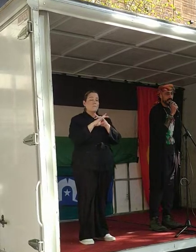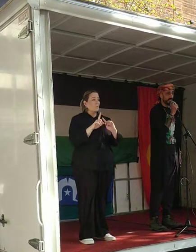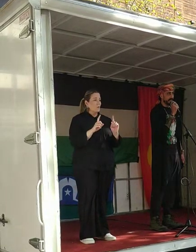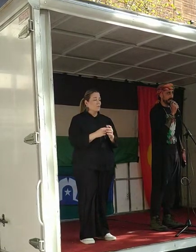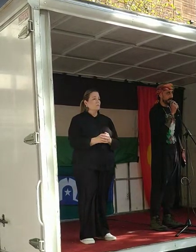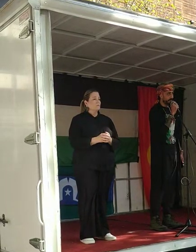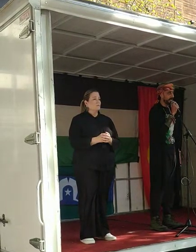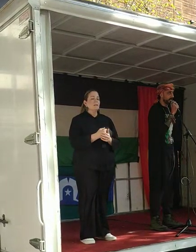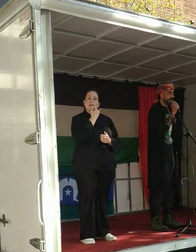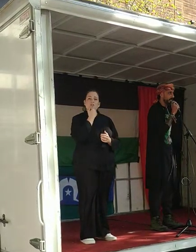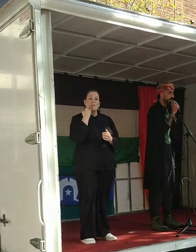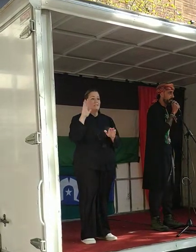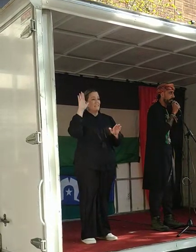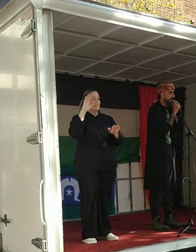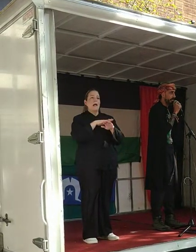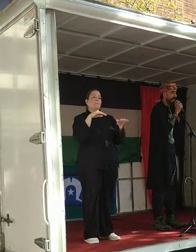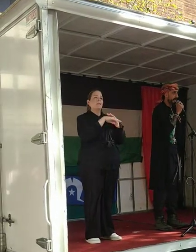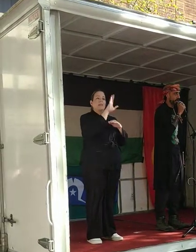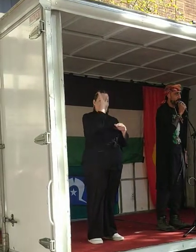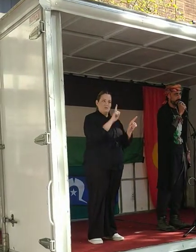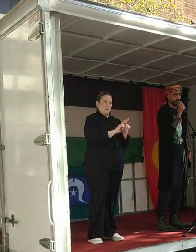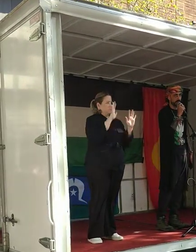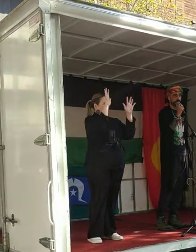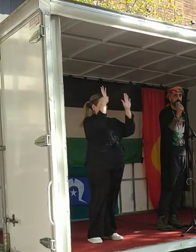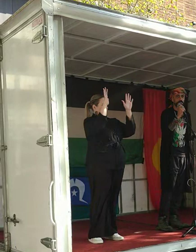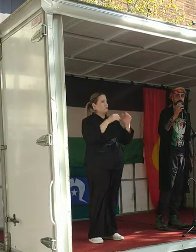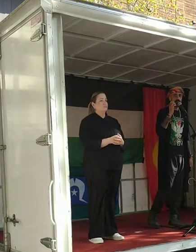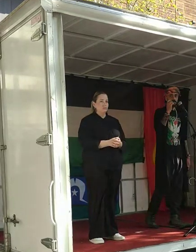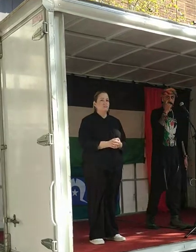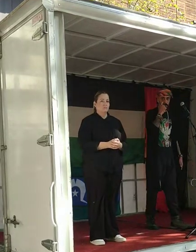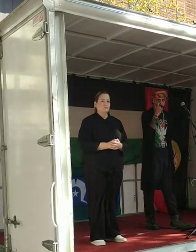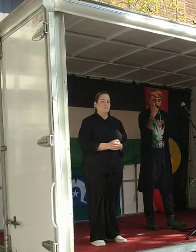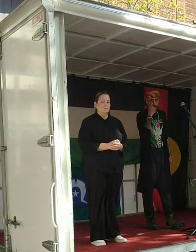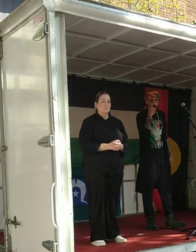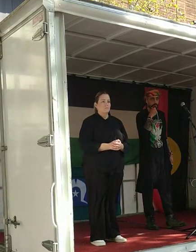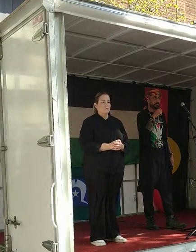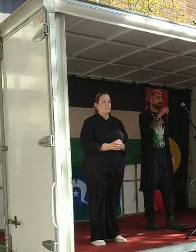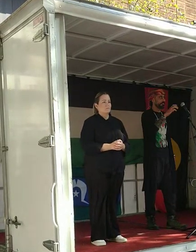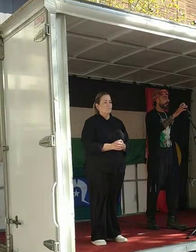Israeli citizens from entering the country as well. So that's a huge win.